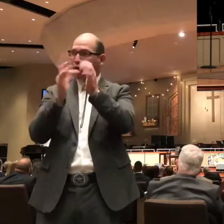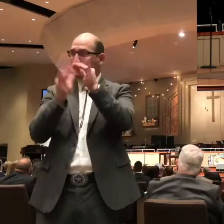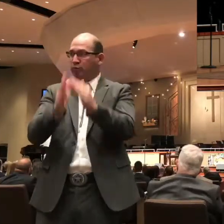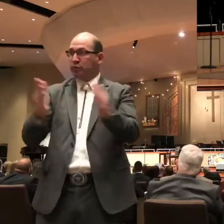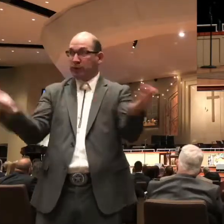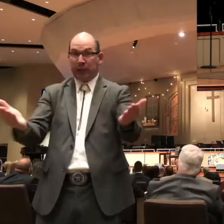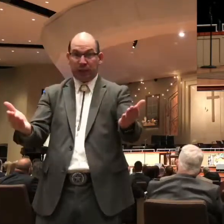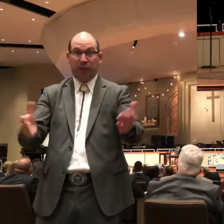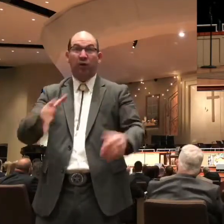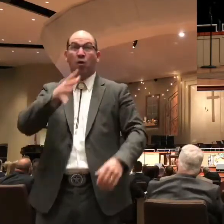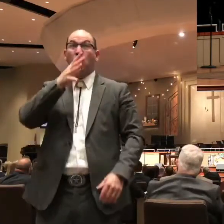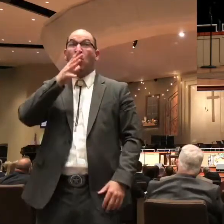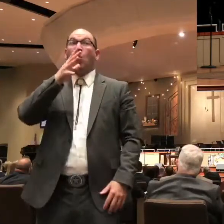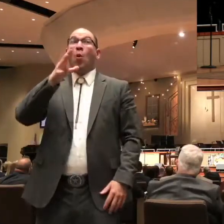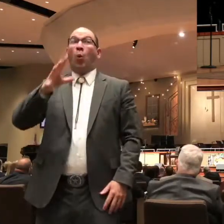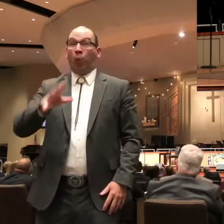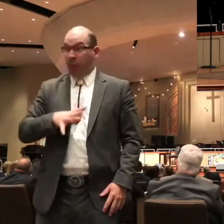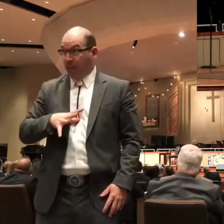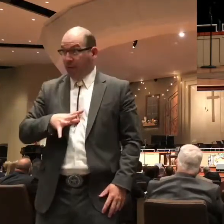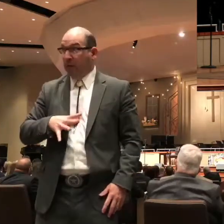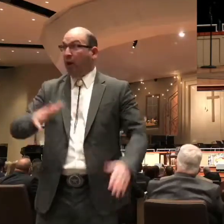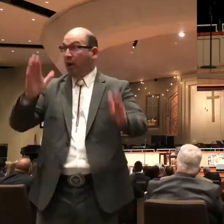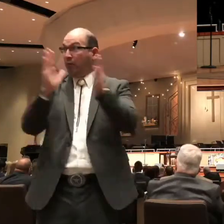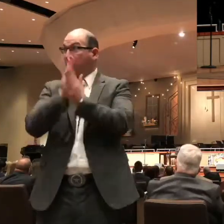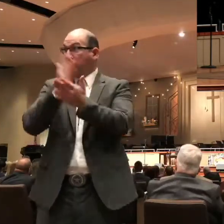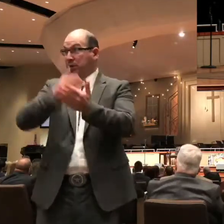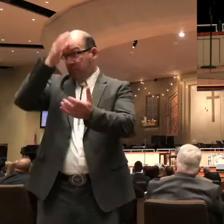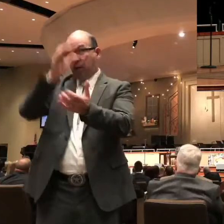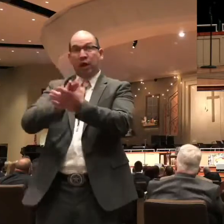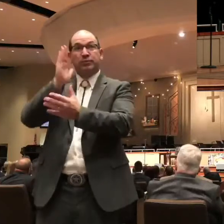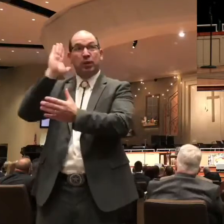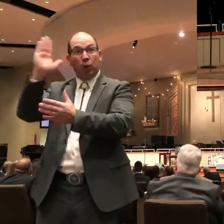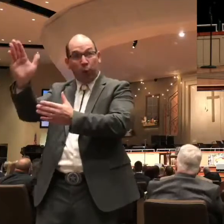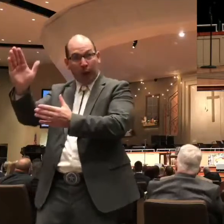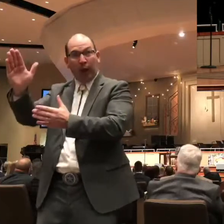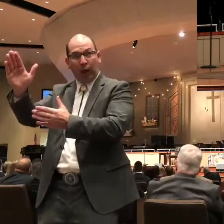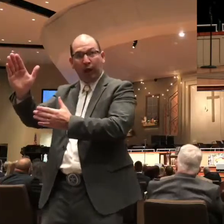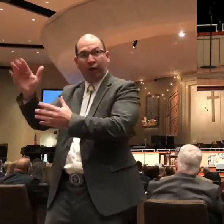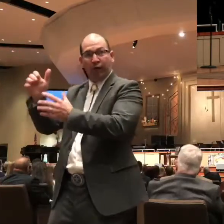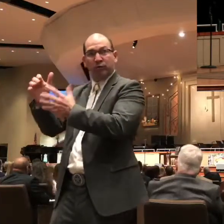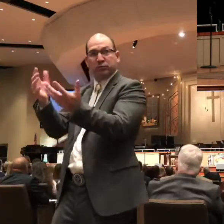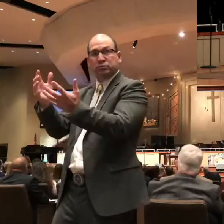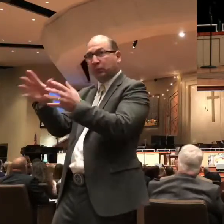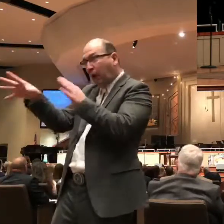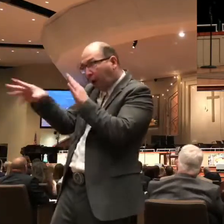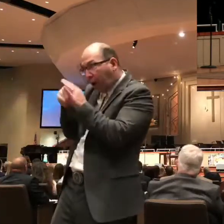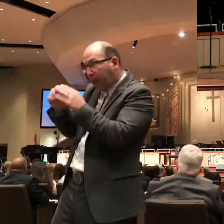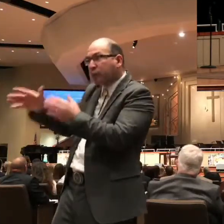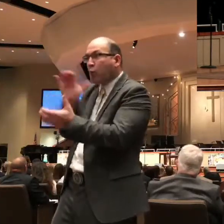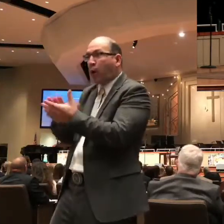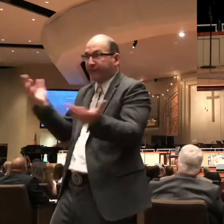preaching to are women, and I often pray that some husbands will catch up with their wives' spirituality.